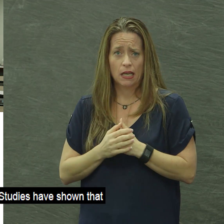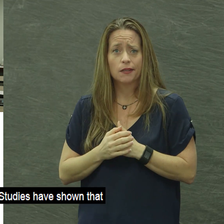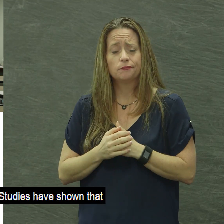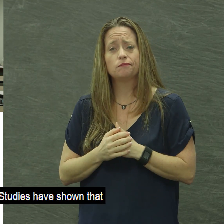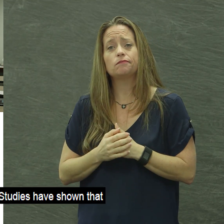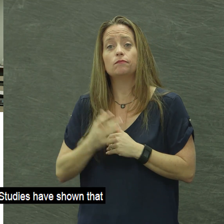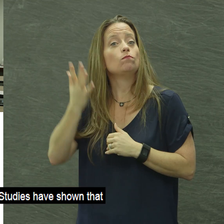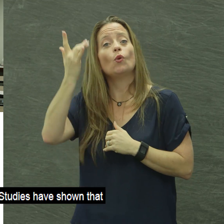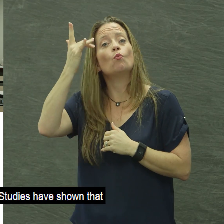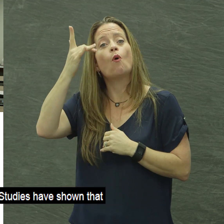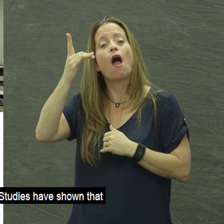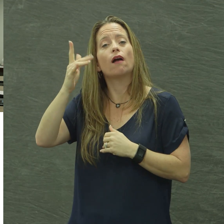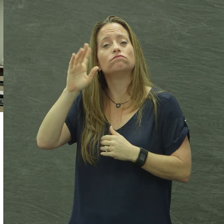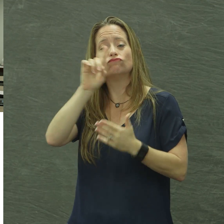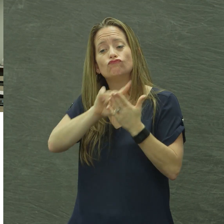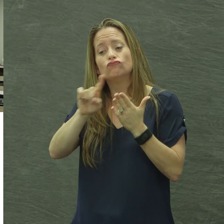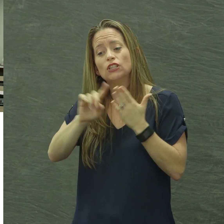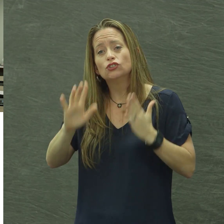Studies have shown that